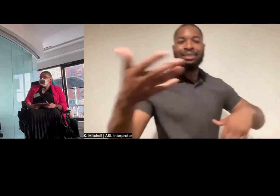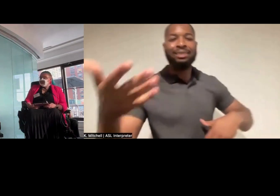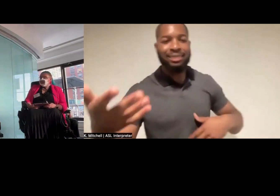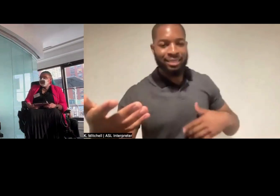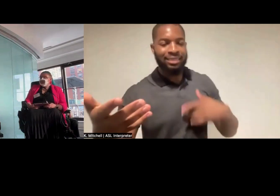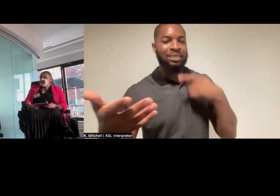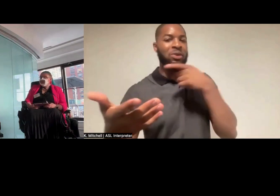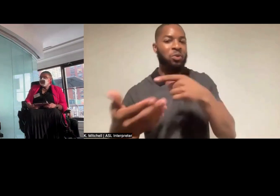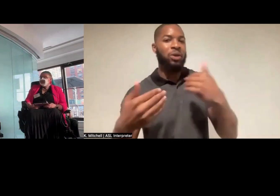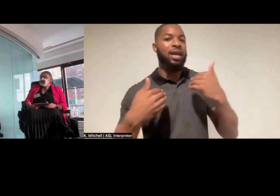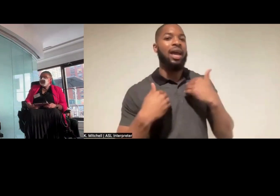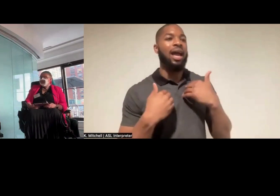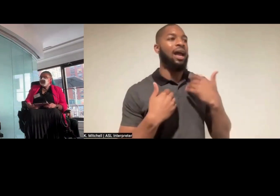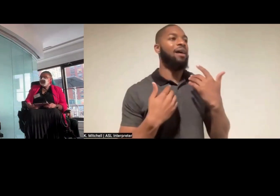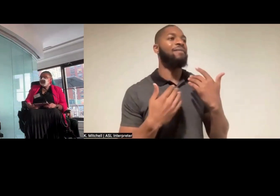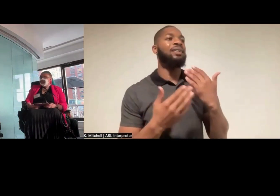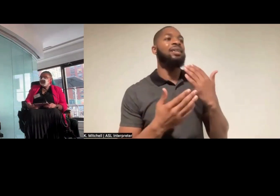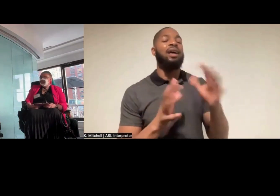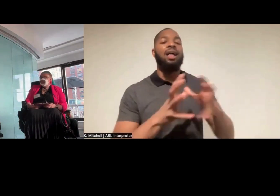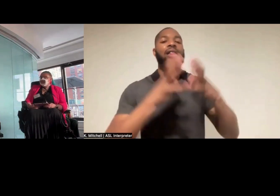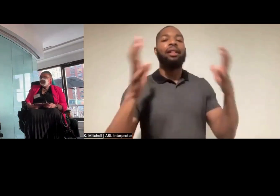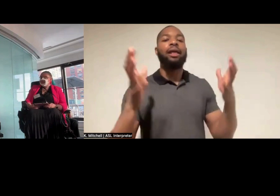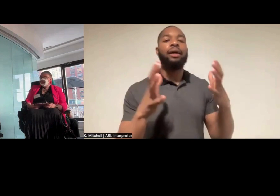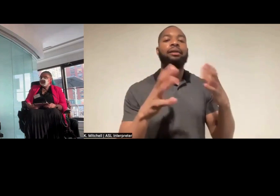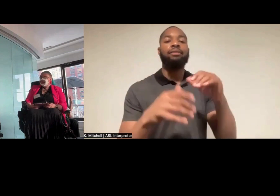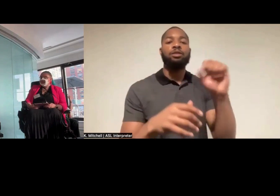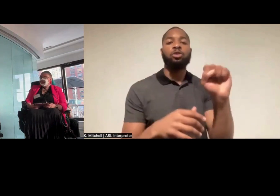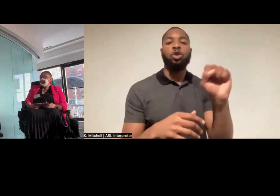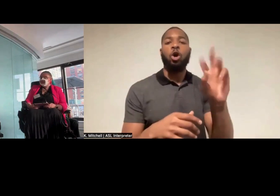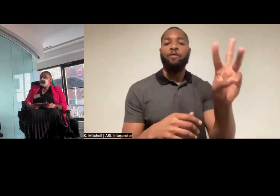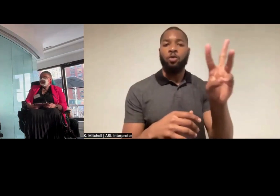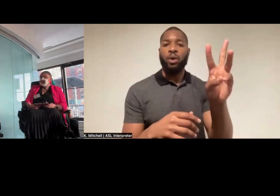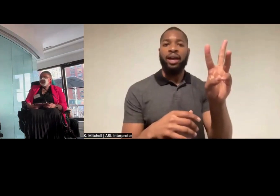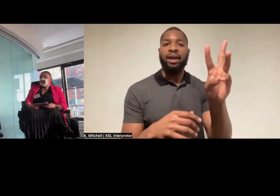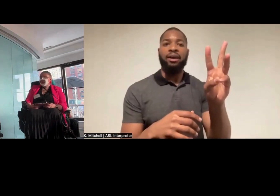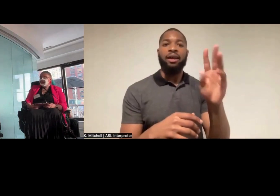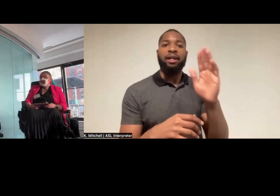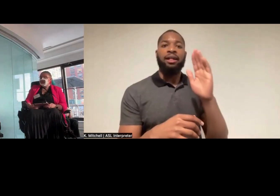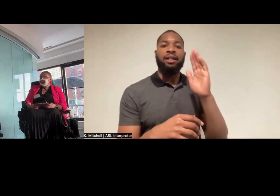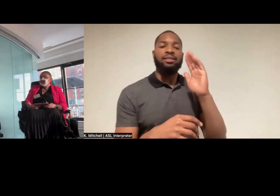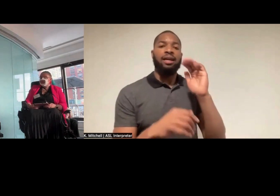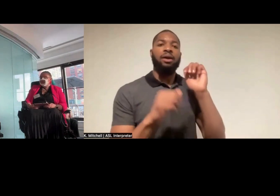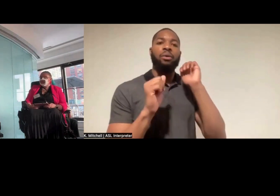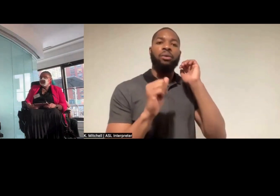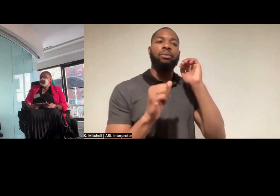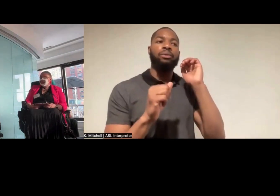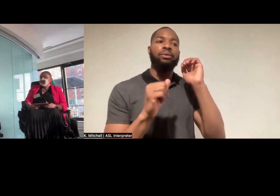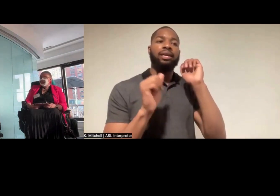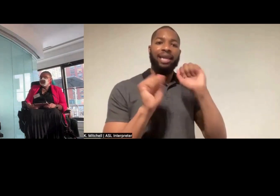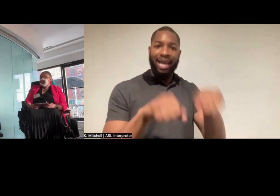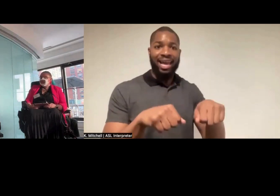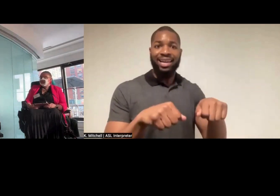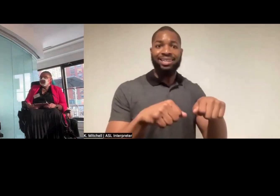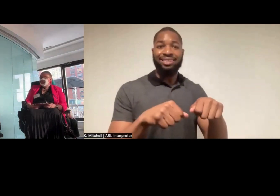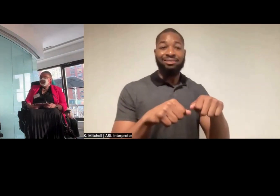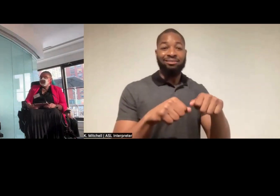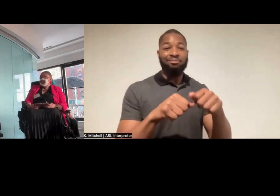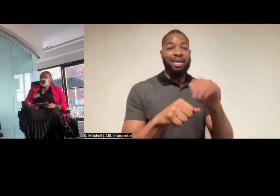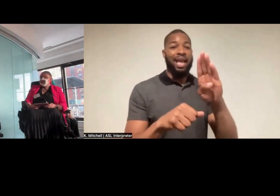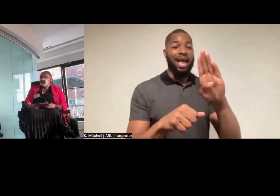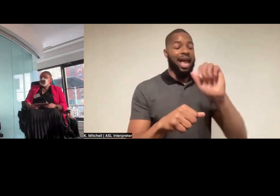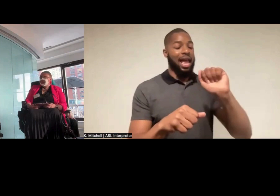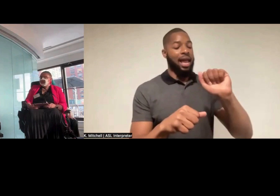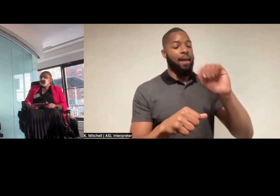surveillance software, which is incredibly ableist. And there's an increase